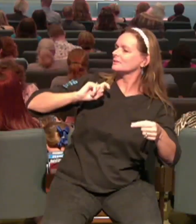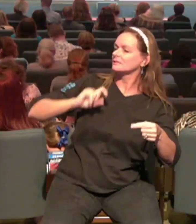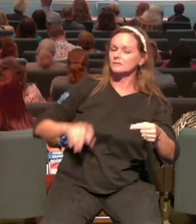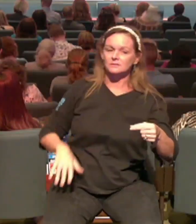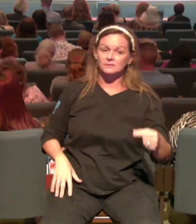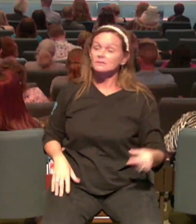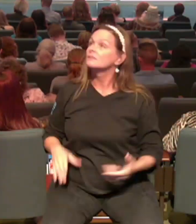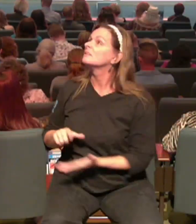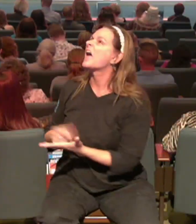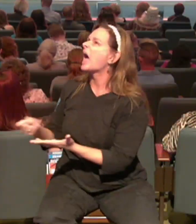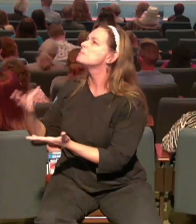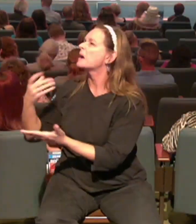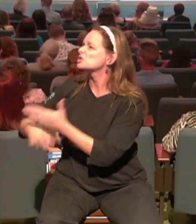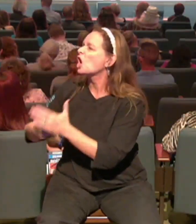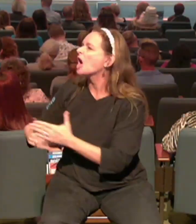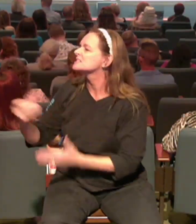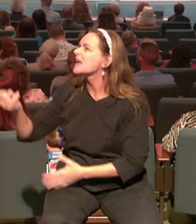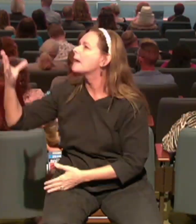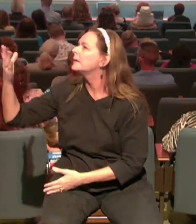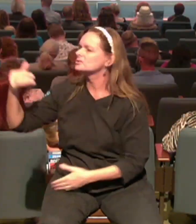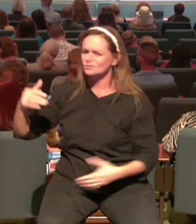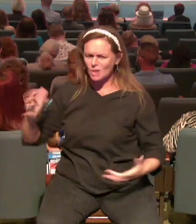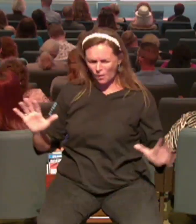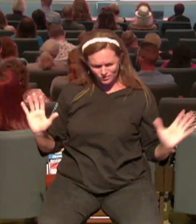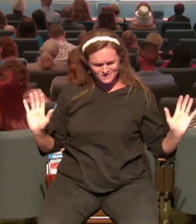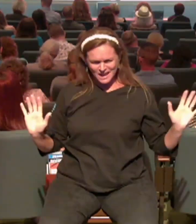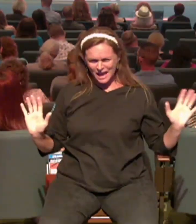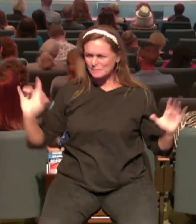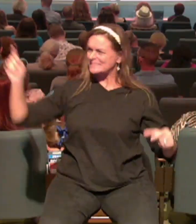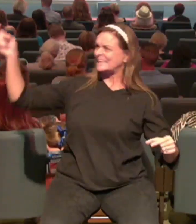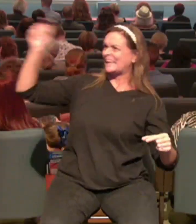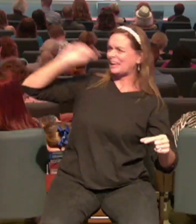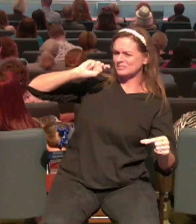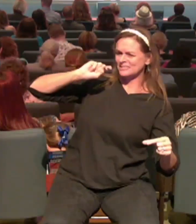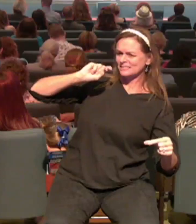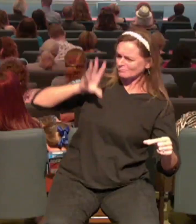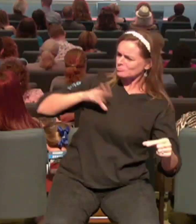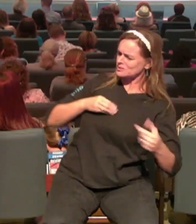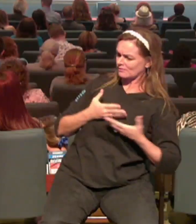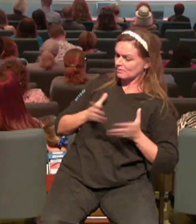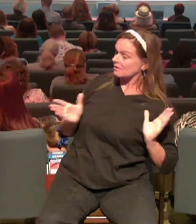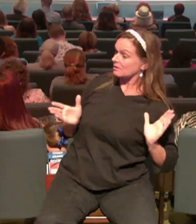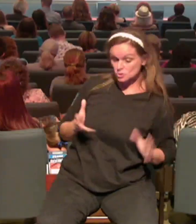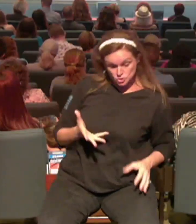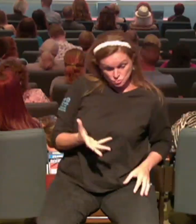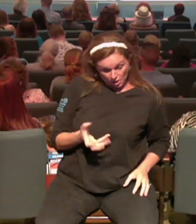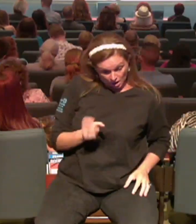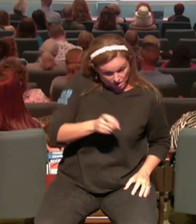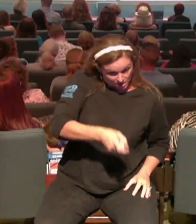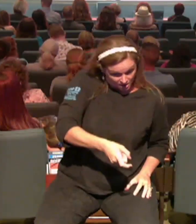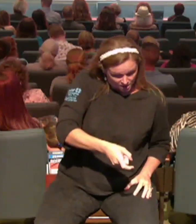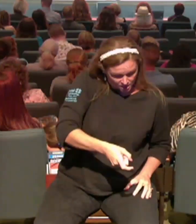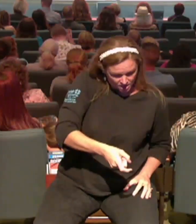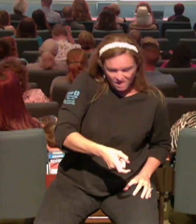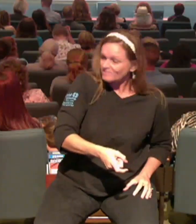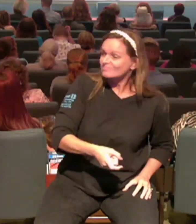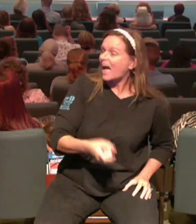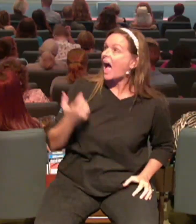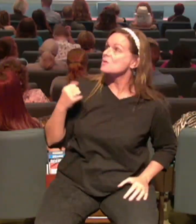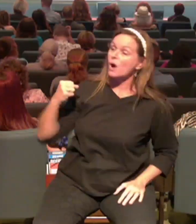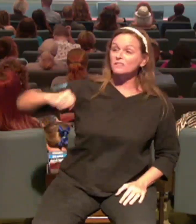what I owe you for this. Let me see what I got. No, it's a gift. You have to receive it. And that's R. It is received by